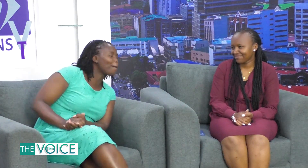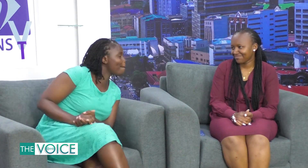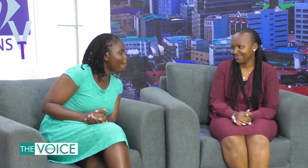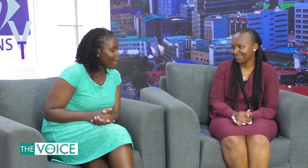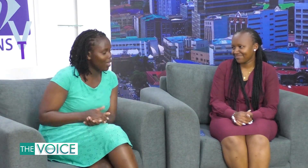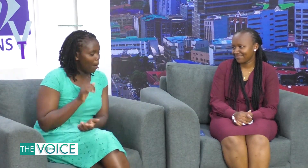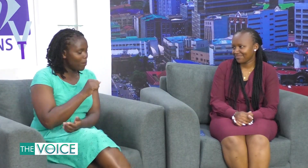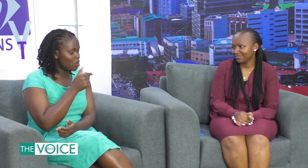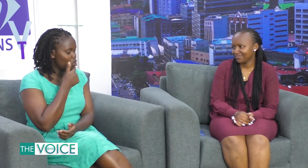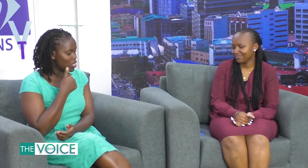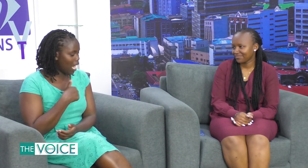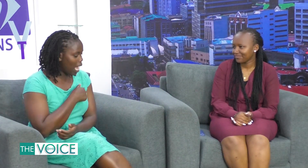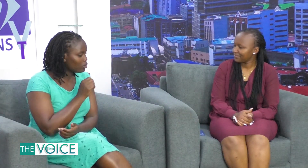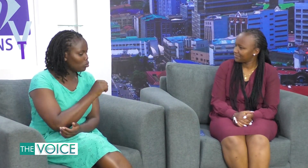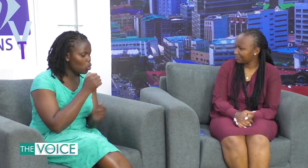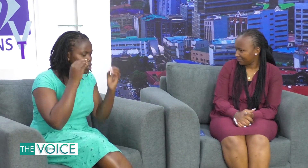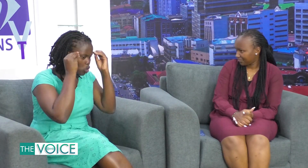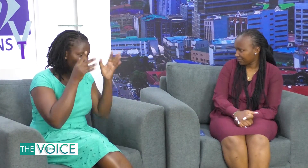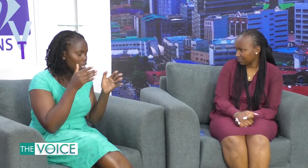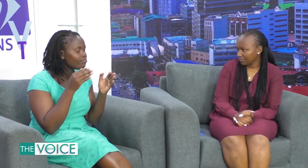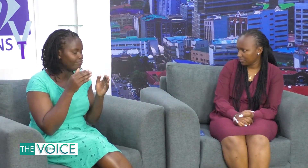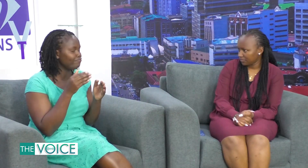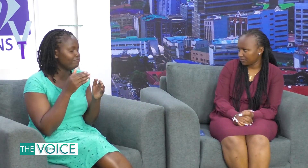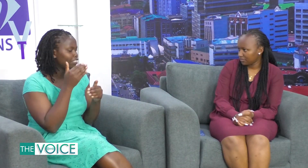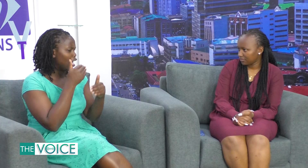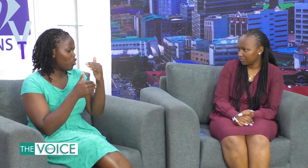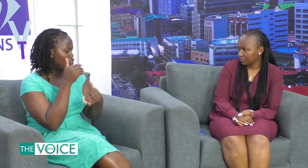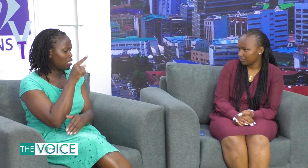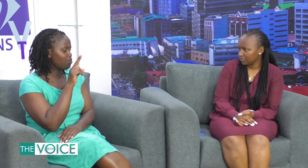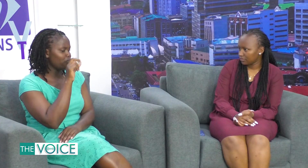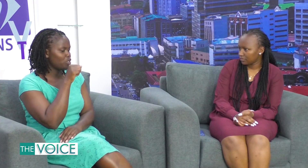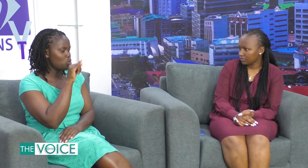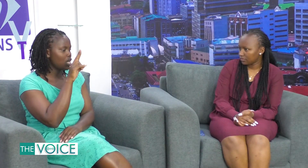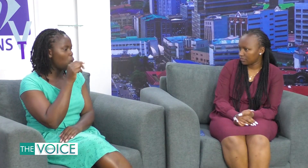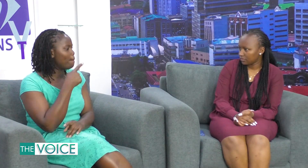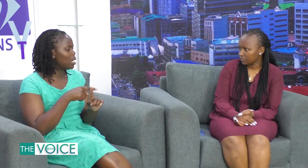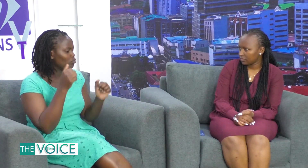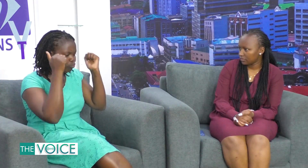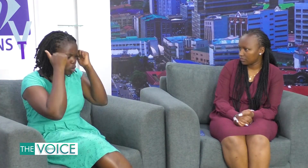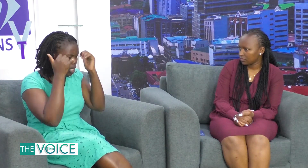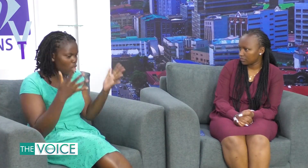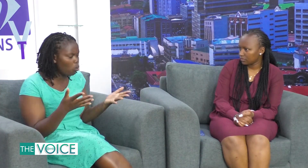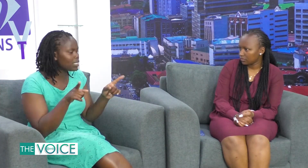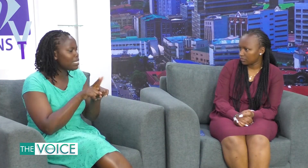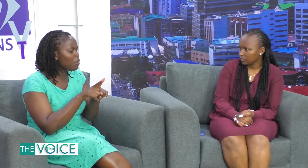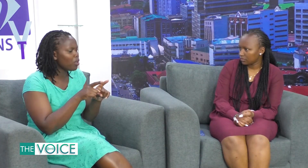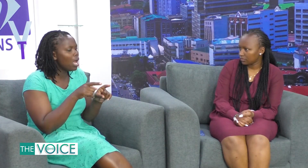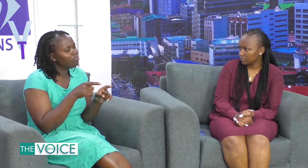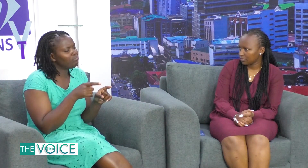That is on Thika Road, right? Yeah. So maybe would you tell us, as a student in USIU, what